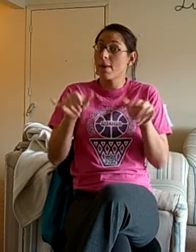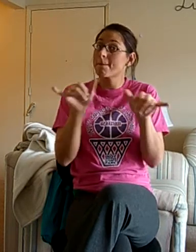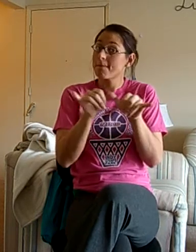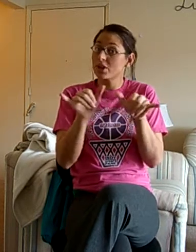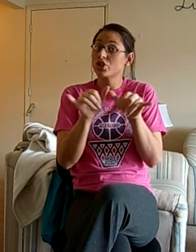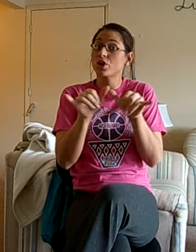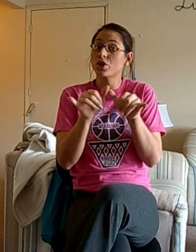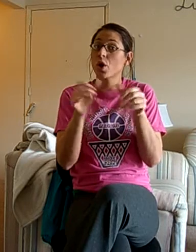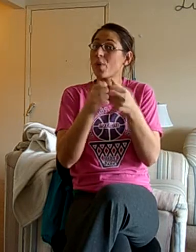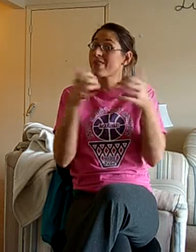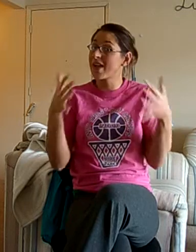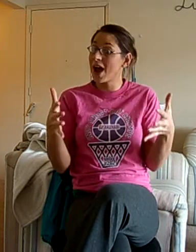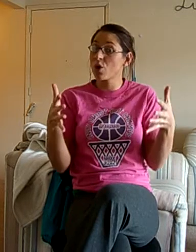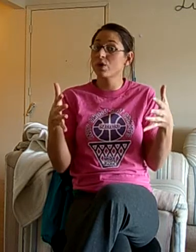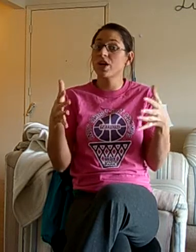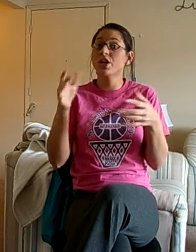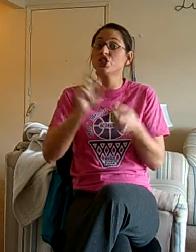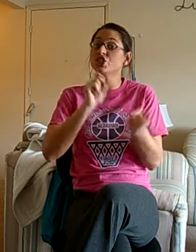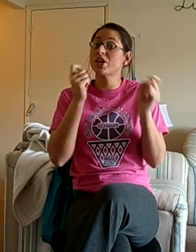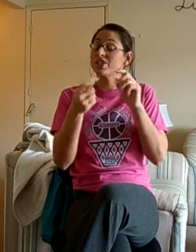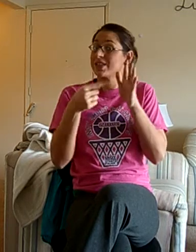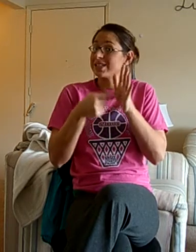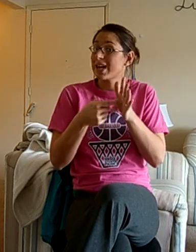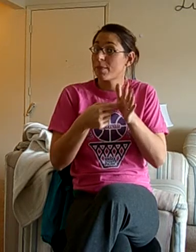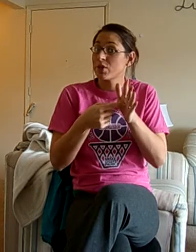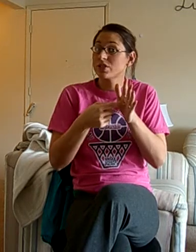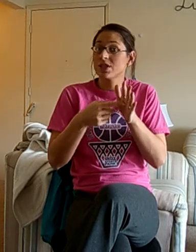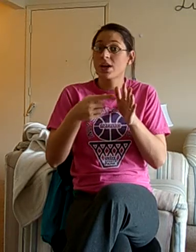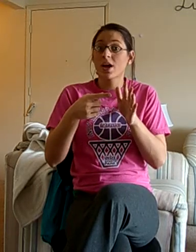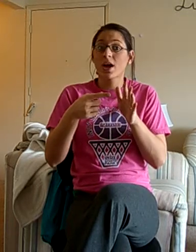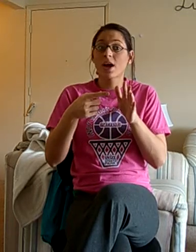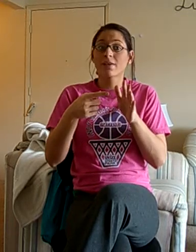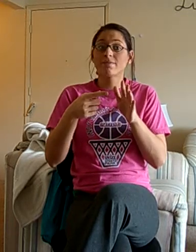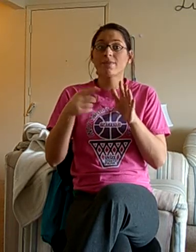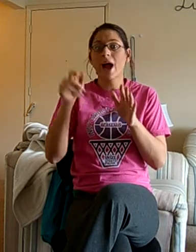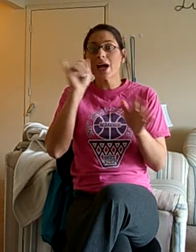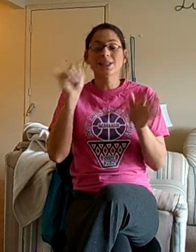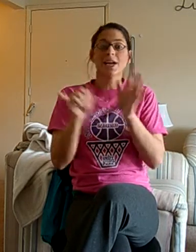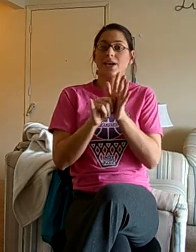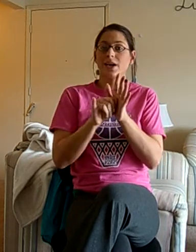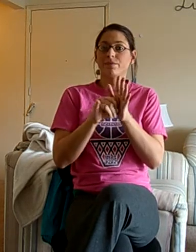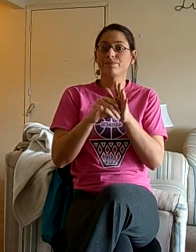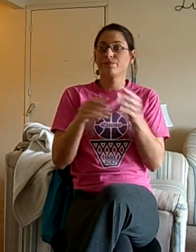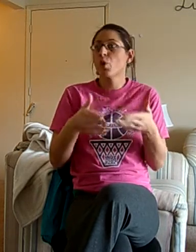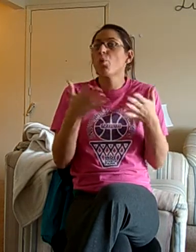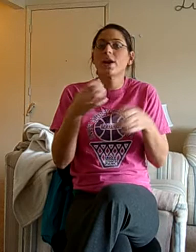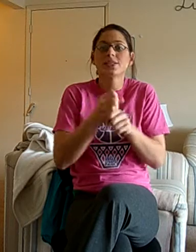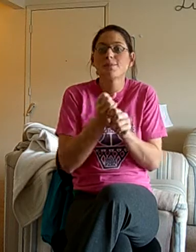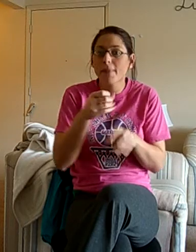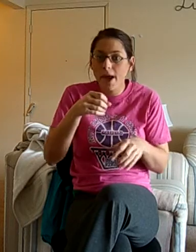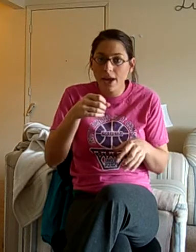changing the sample's composition, its identity, what it's made of. And physical properties